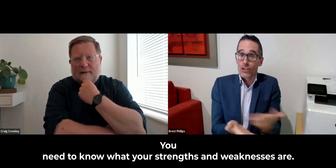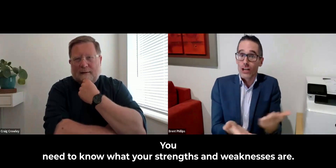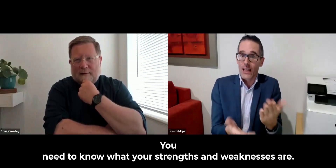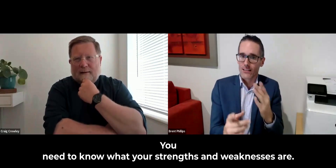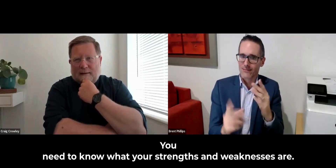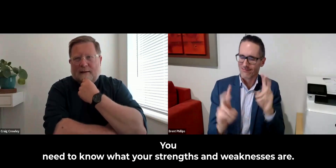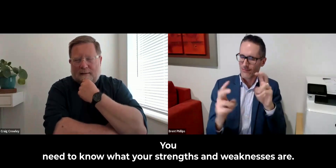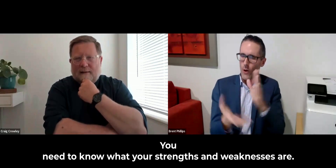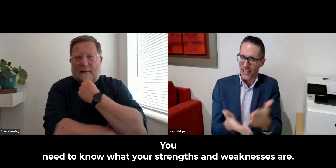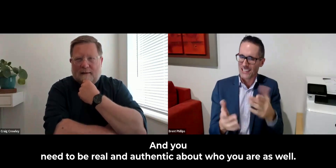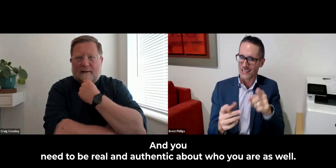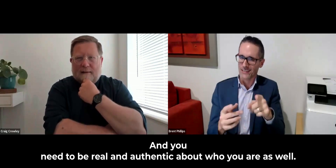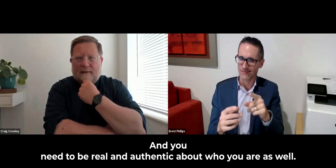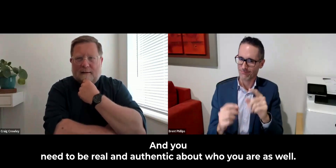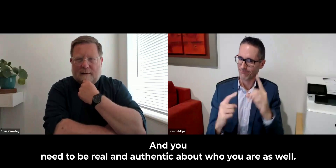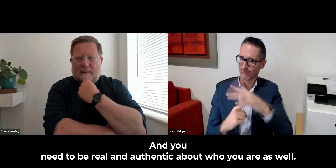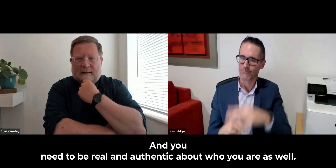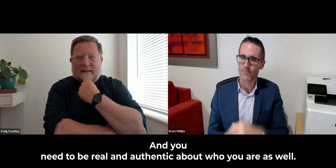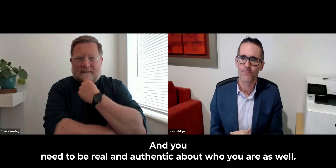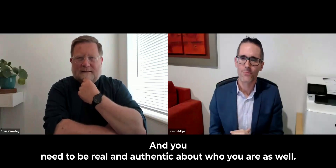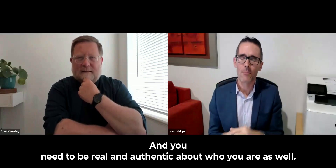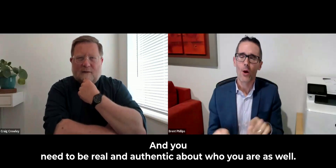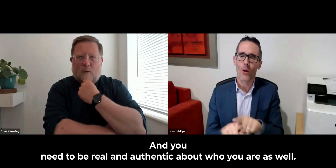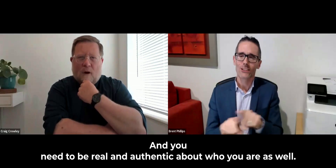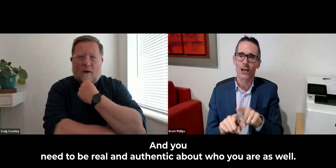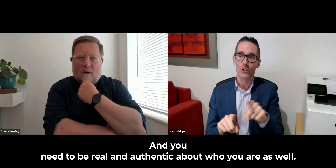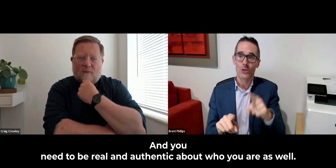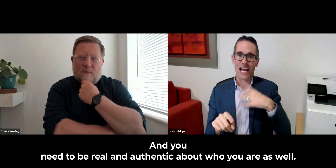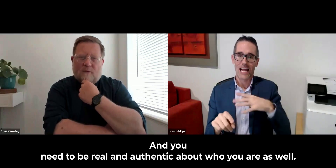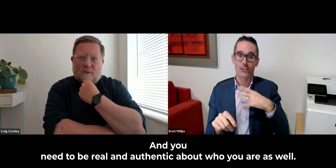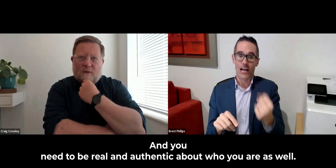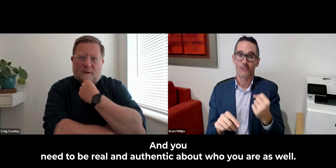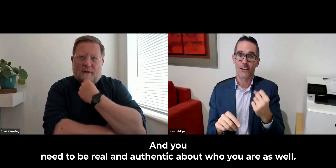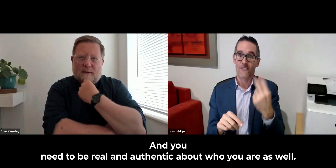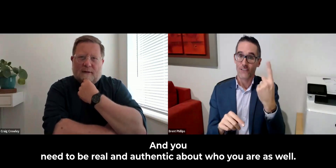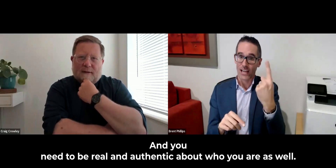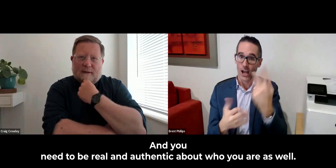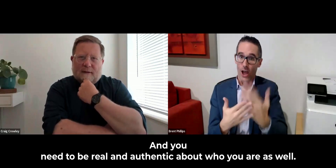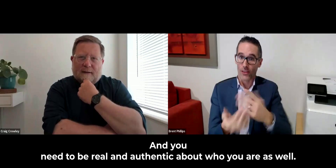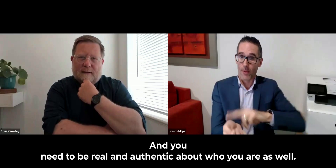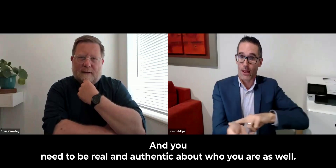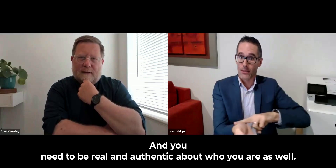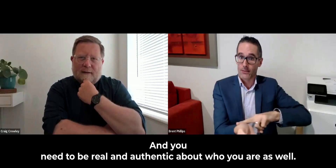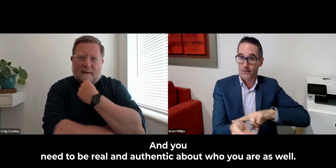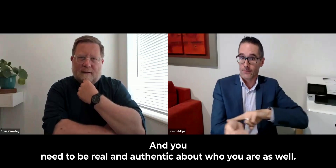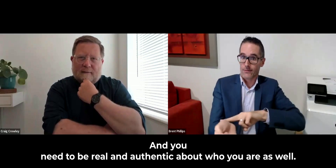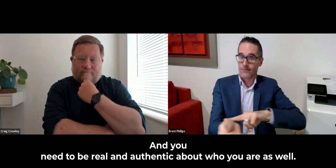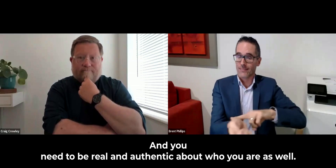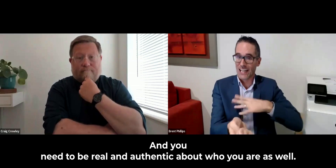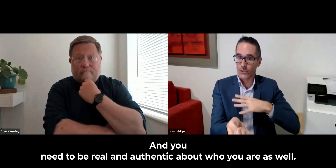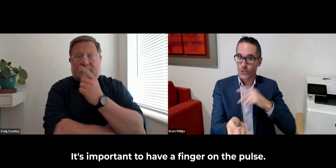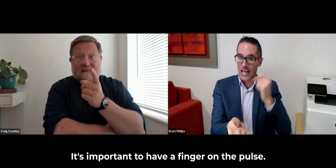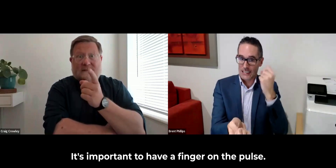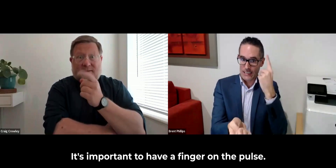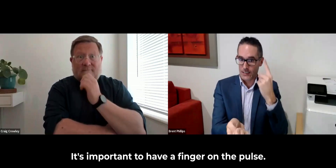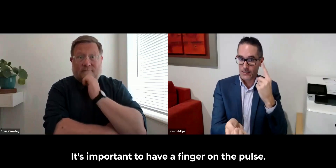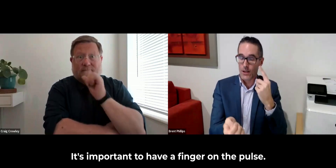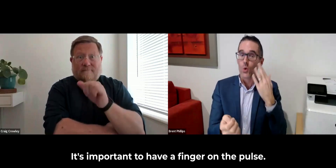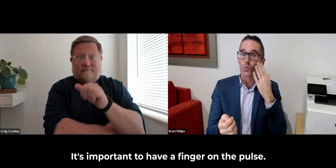strengths and weaknesses are. And you need to be real and authentic about who you are. As well, it's important to have a finger